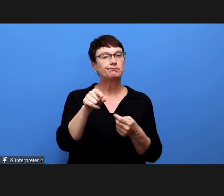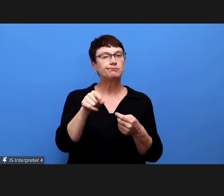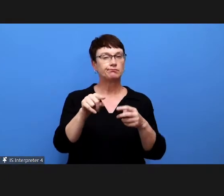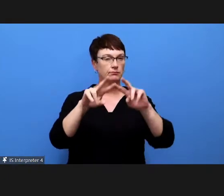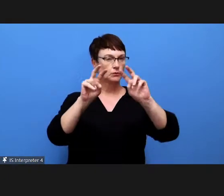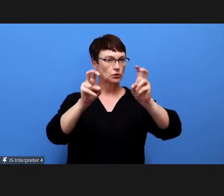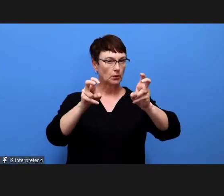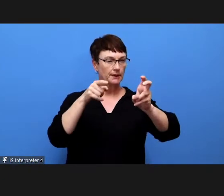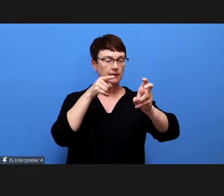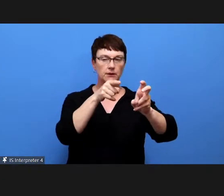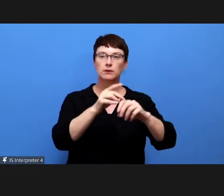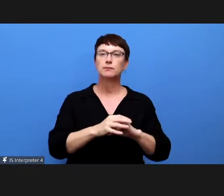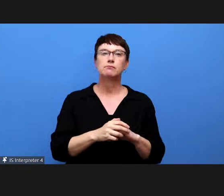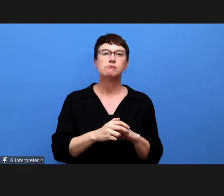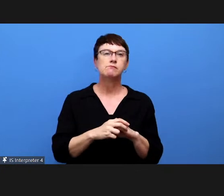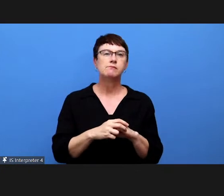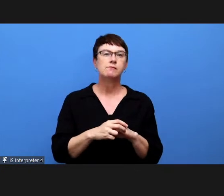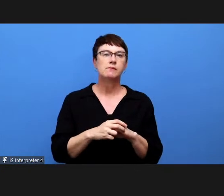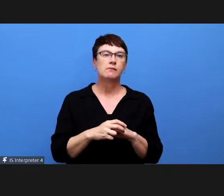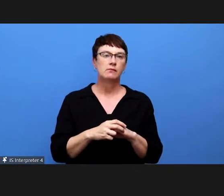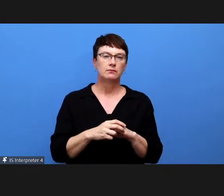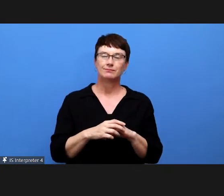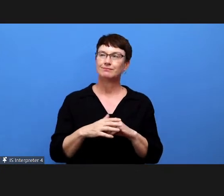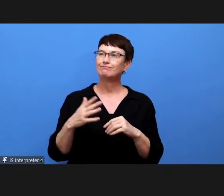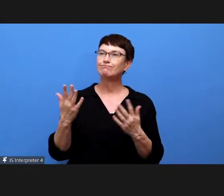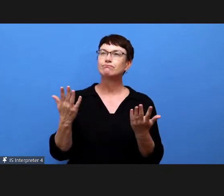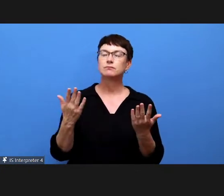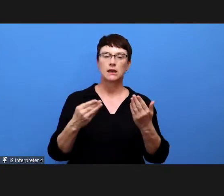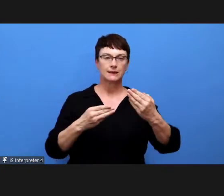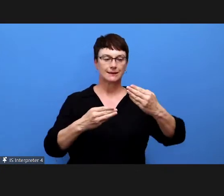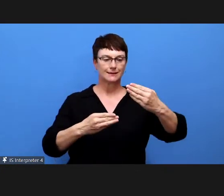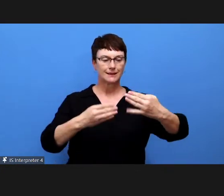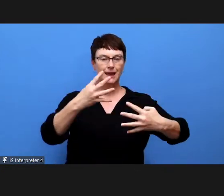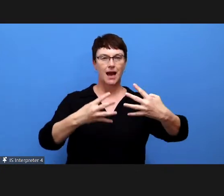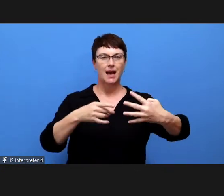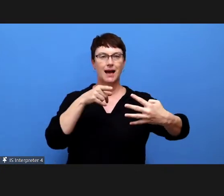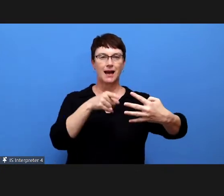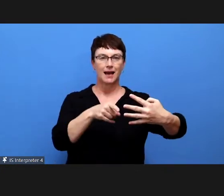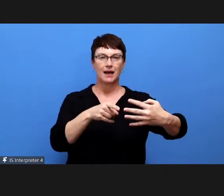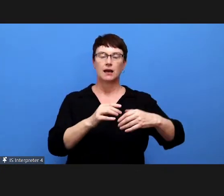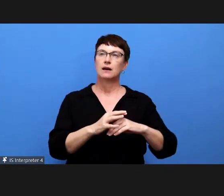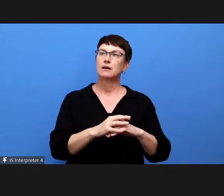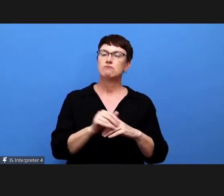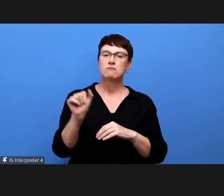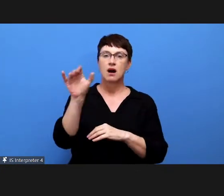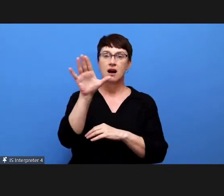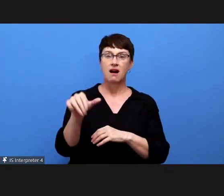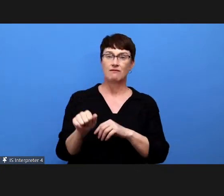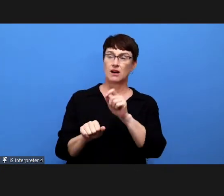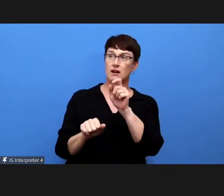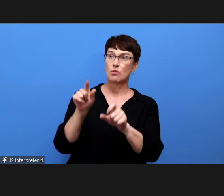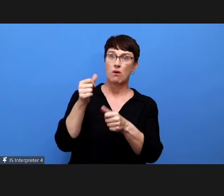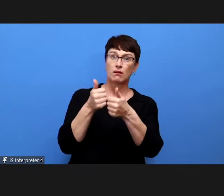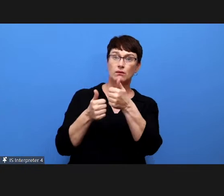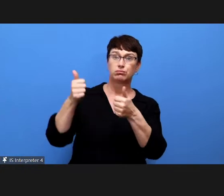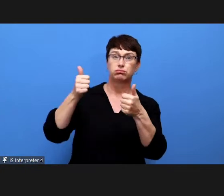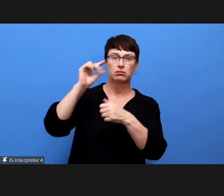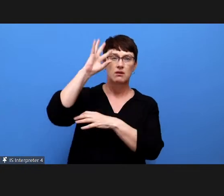to decision makers and data users in general,